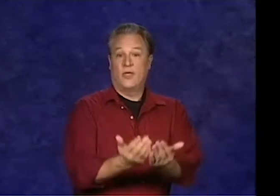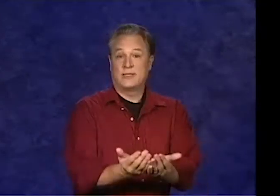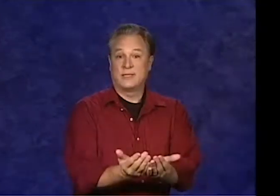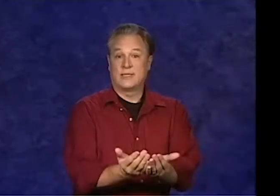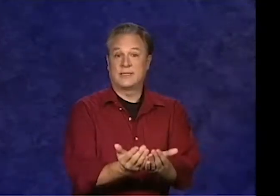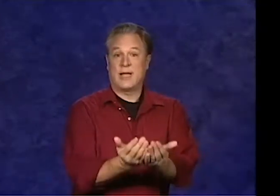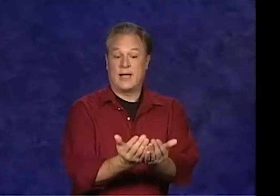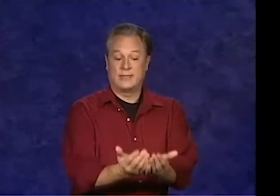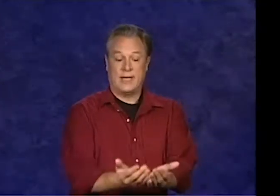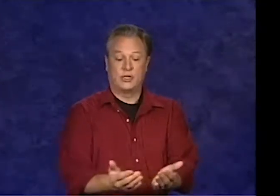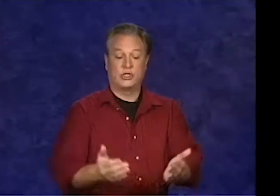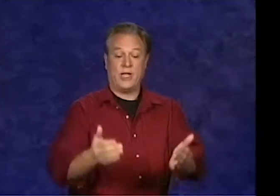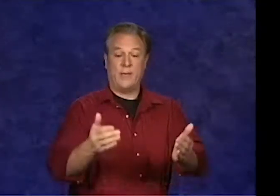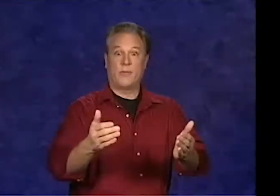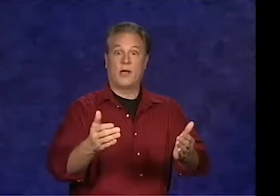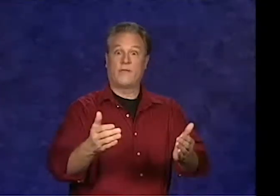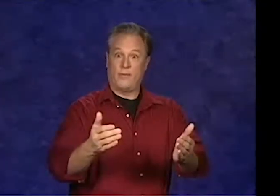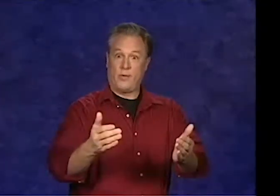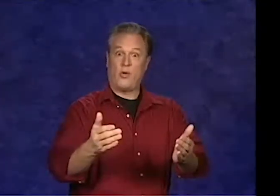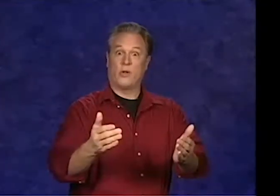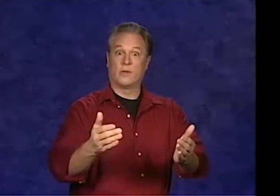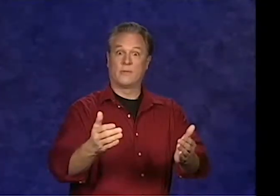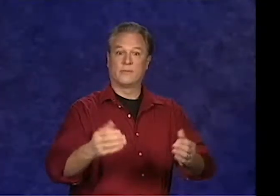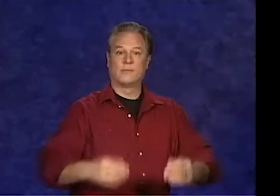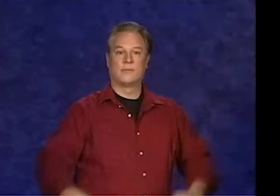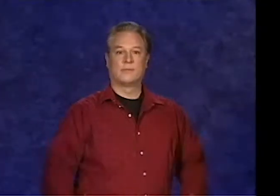This is the size and shape of a bowl.